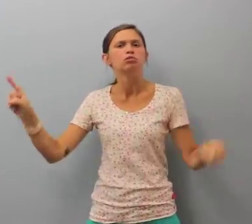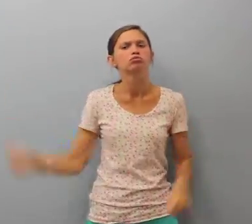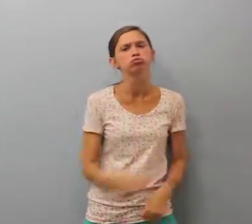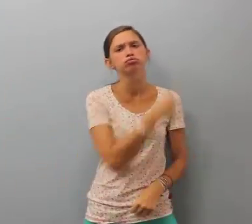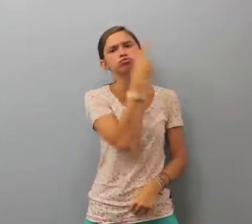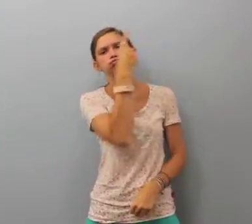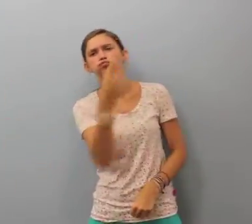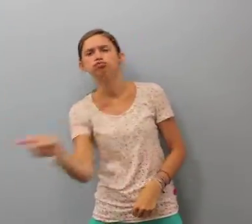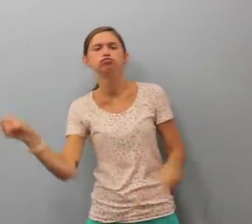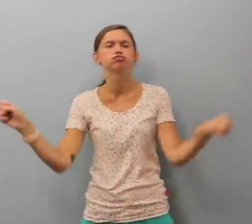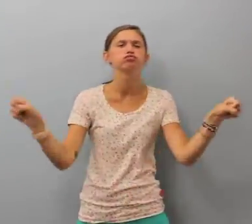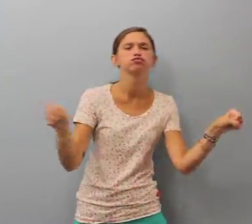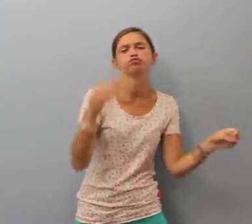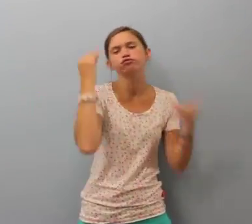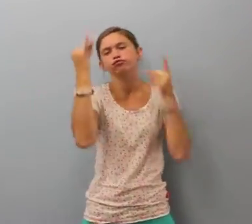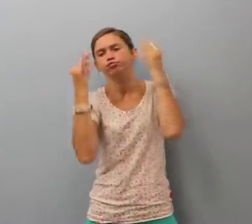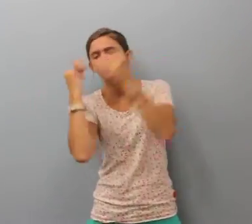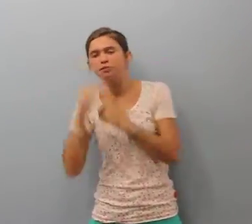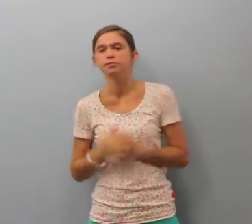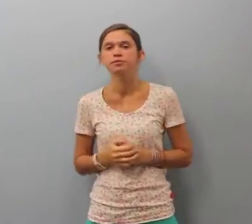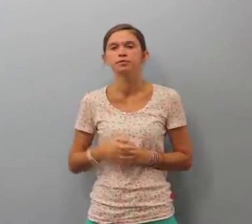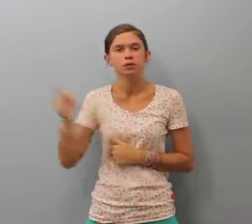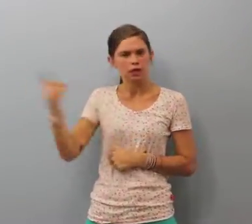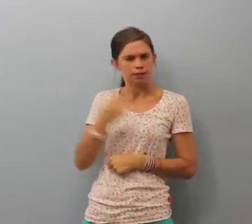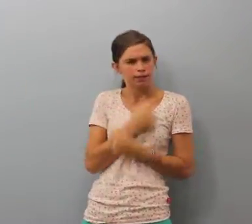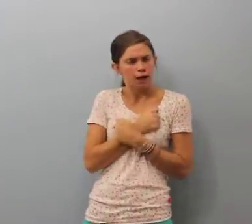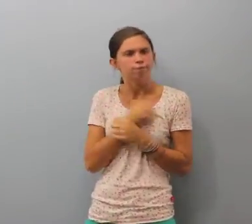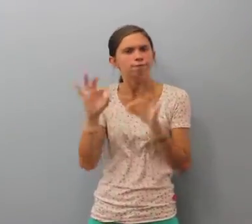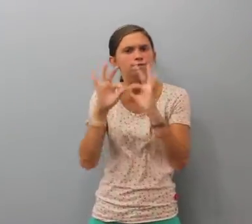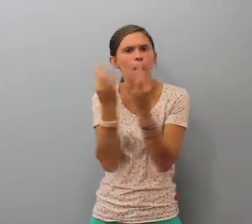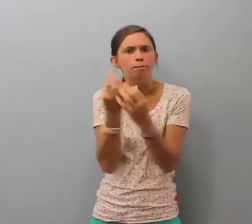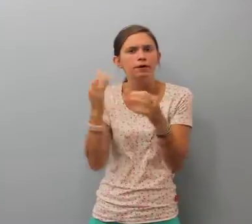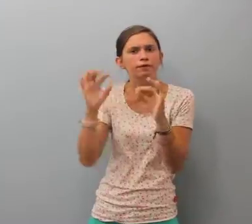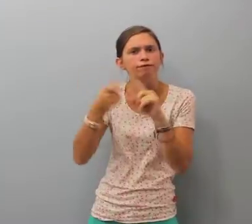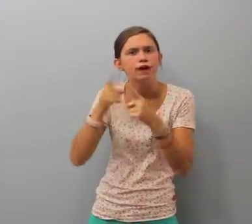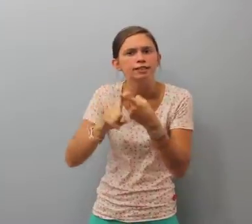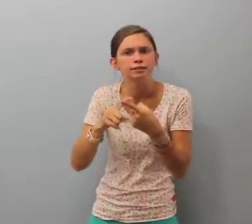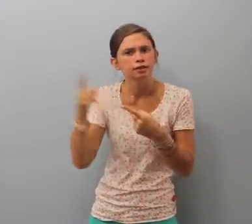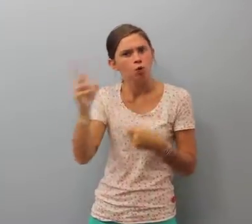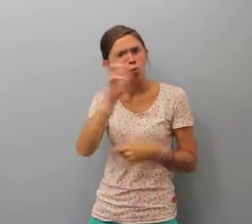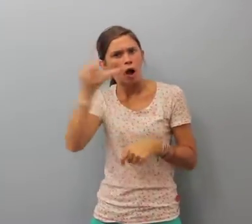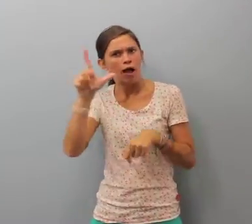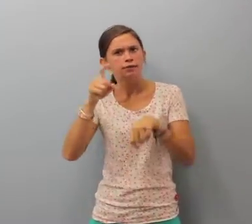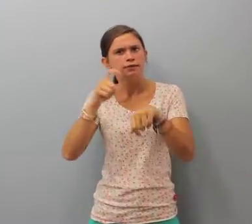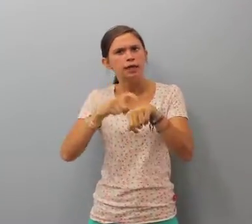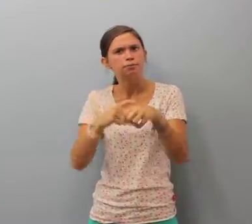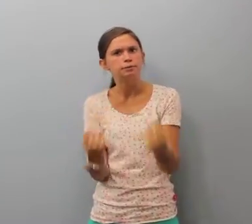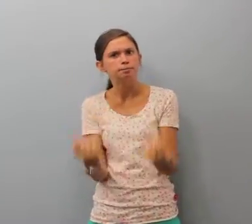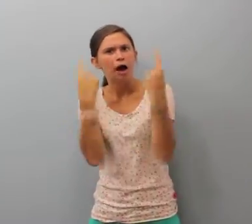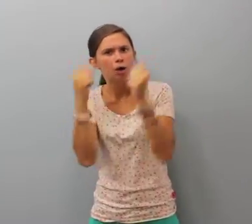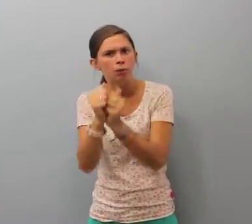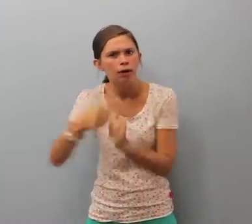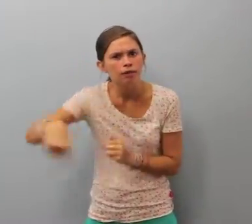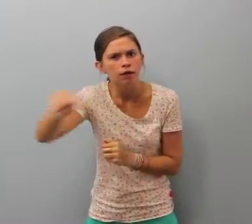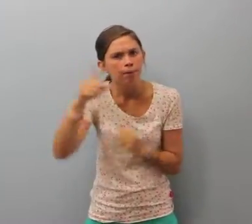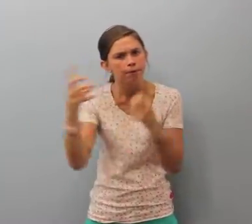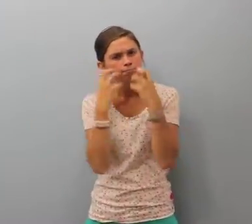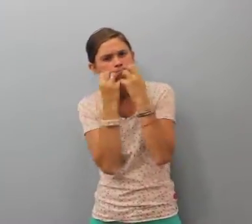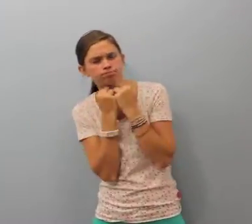She also loves riding motorcycles, just being on the road and having her thoughts to herself. She